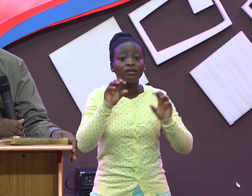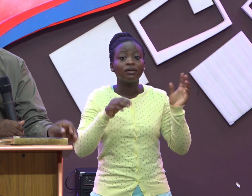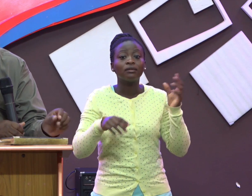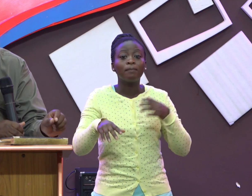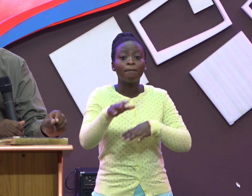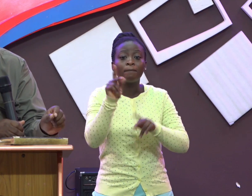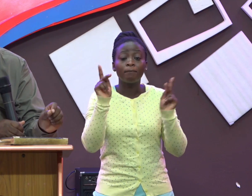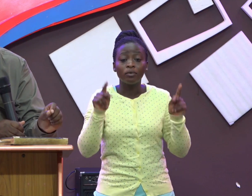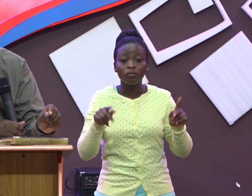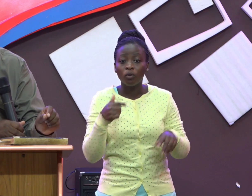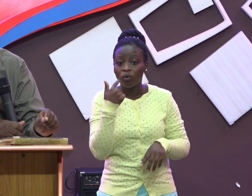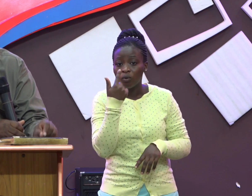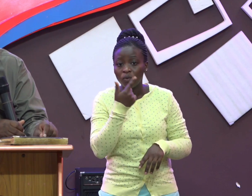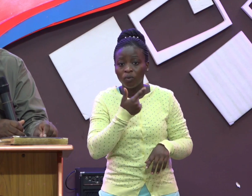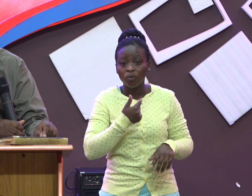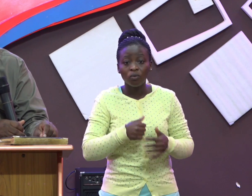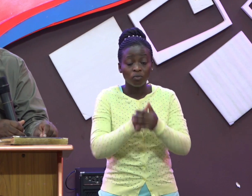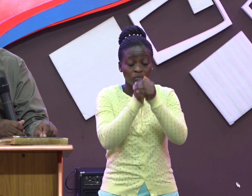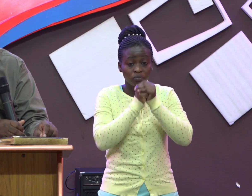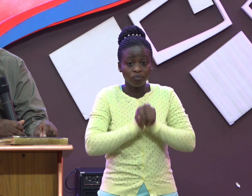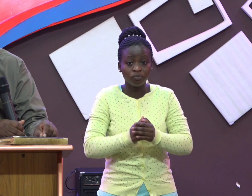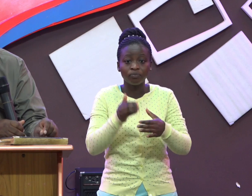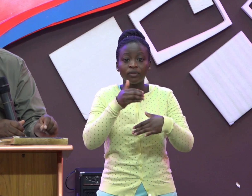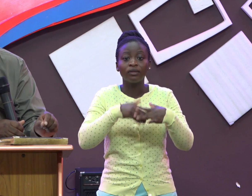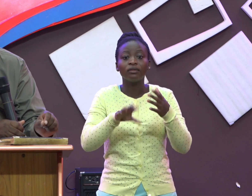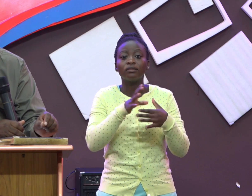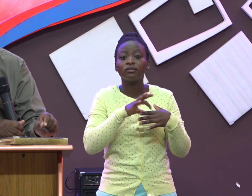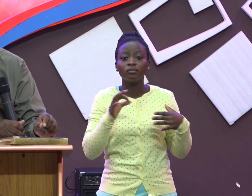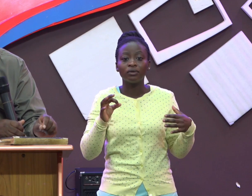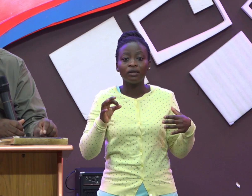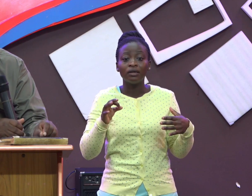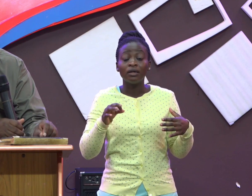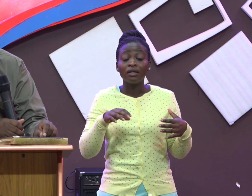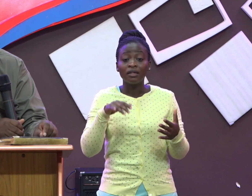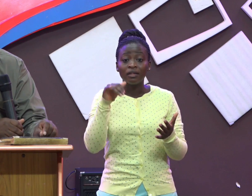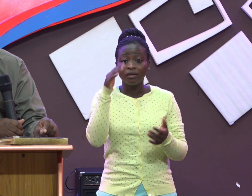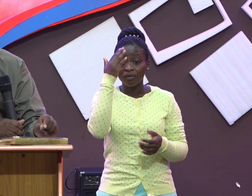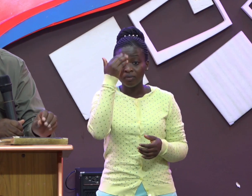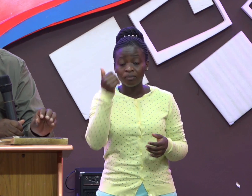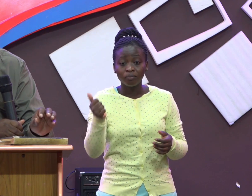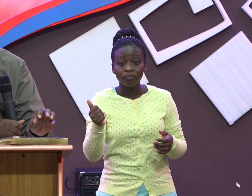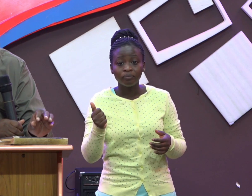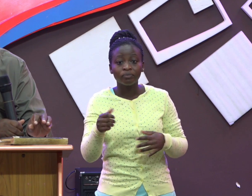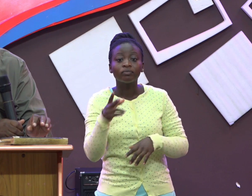truth and the Spirit. So it needs a living spirit, a strong